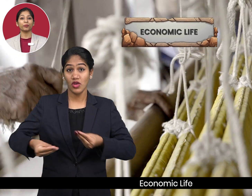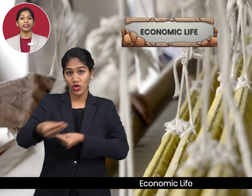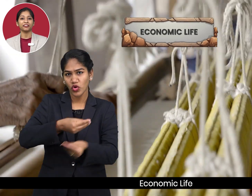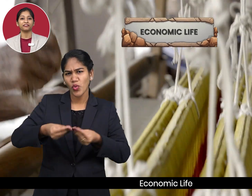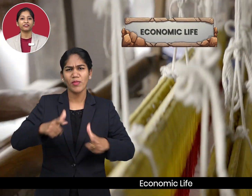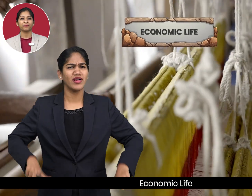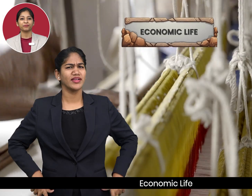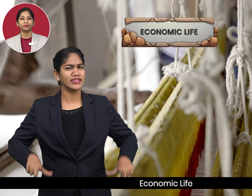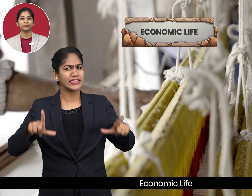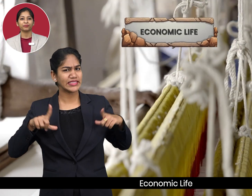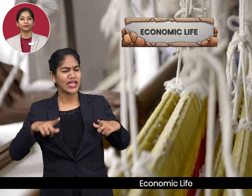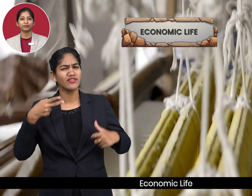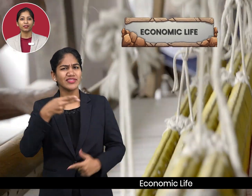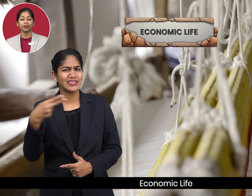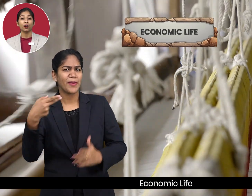Economic life.